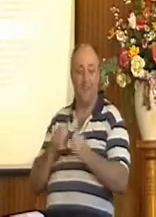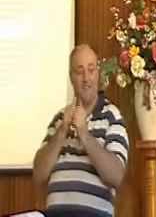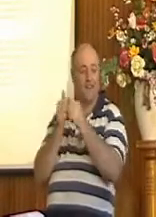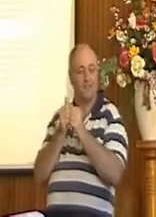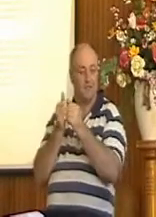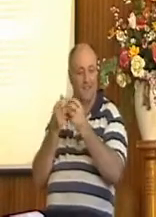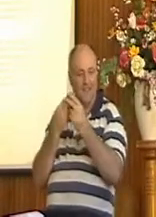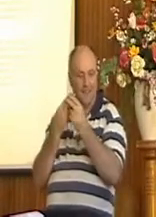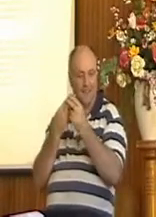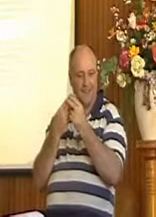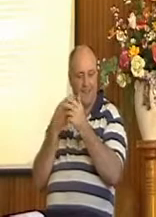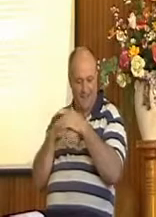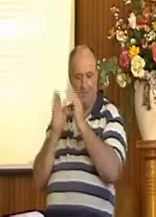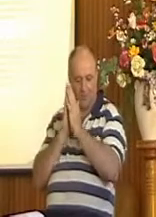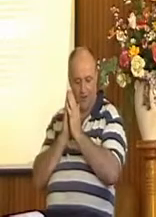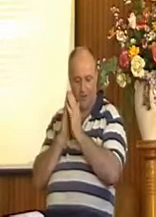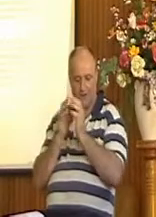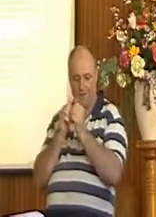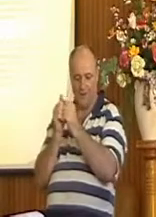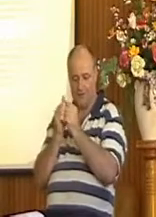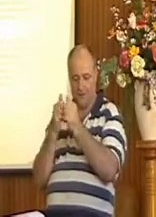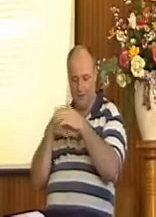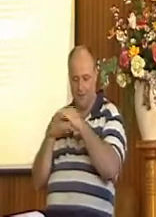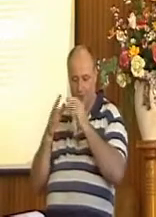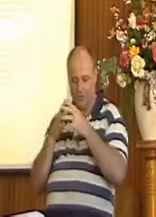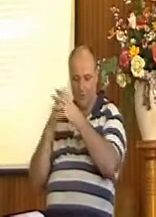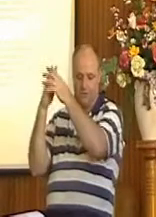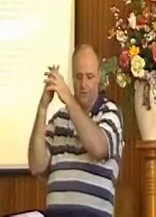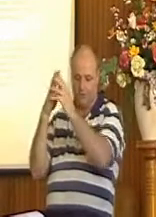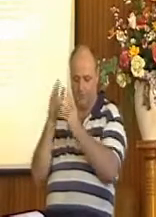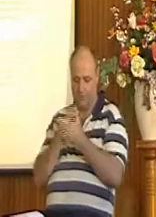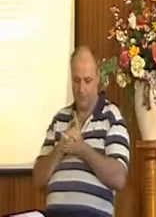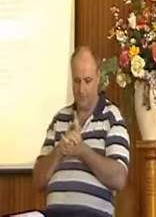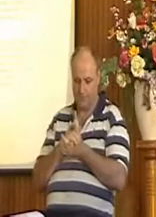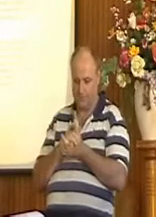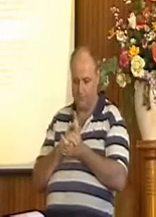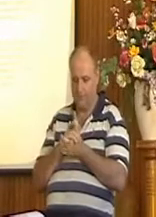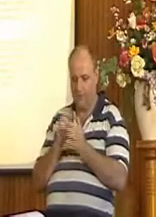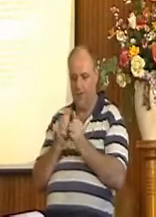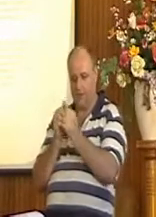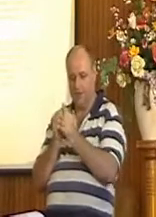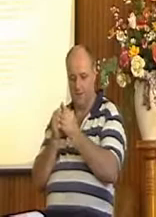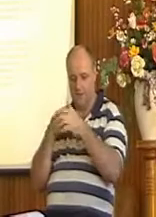together in the beauties of Christ. There is fellowship in teaching.